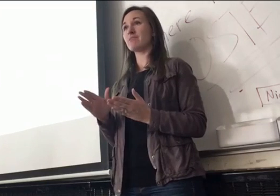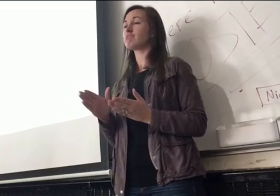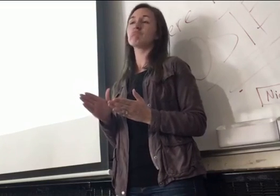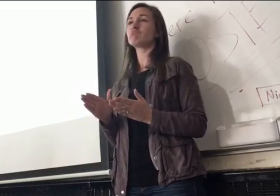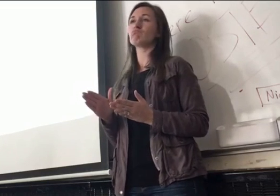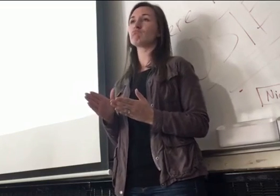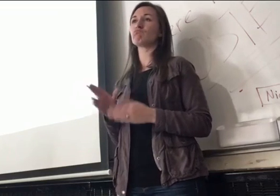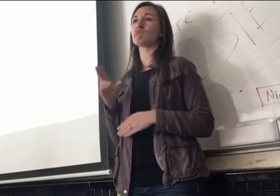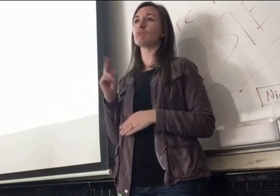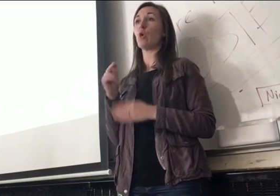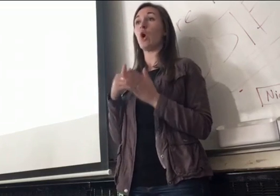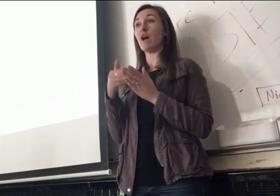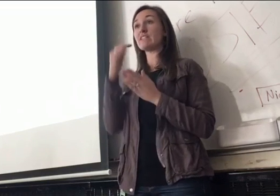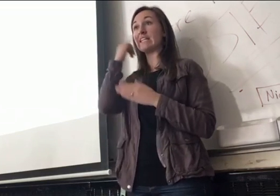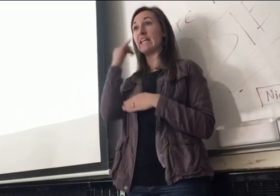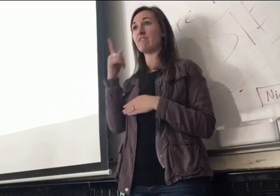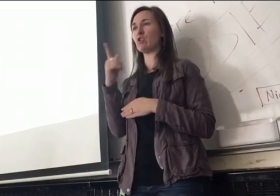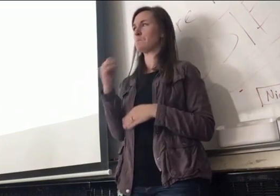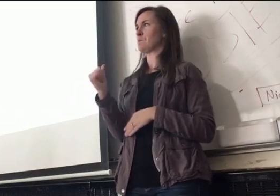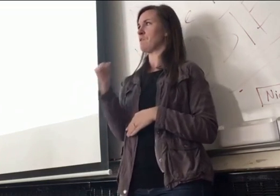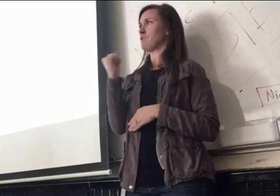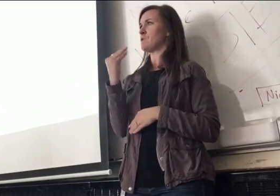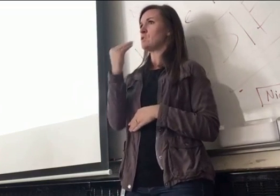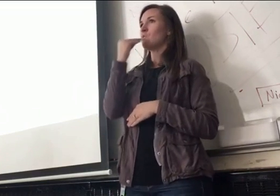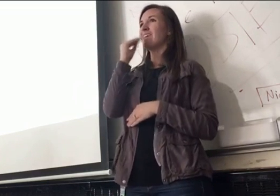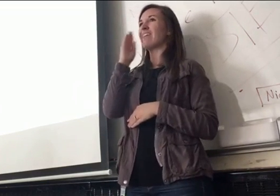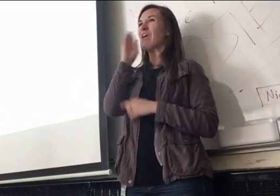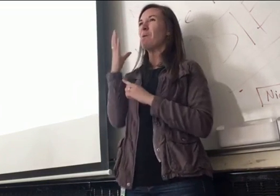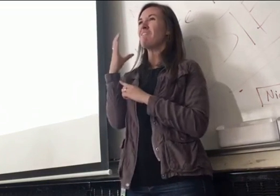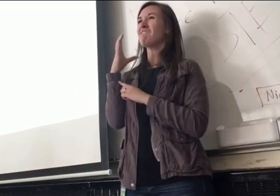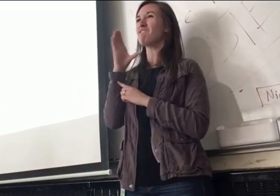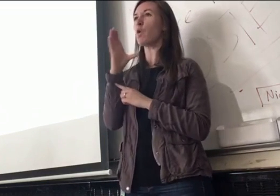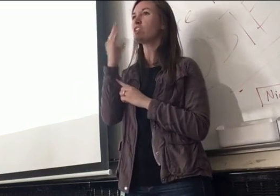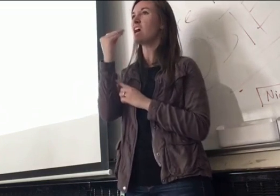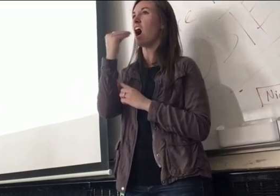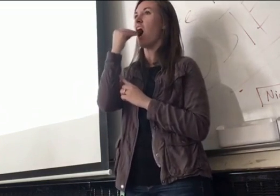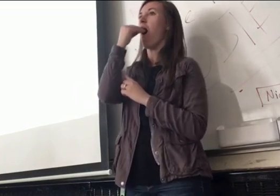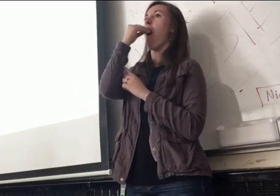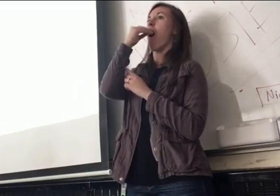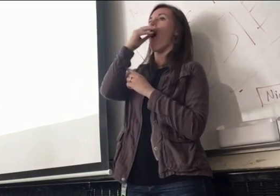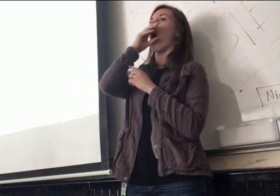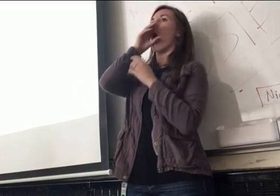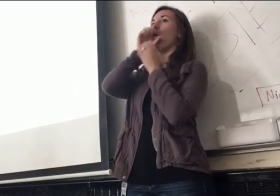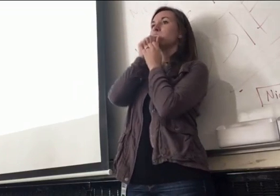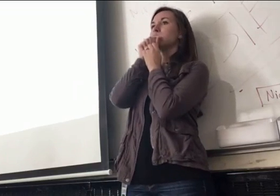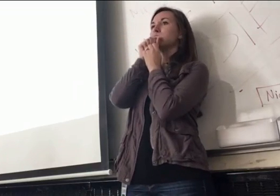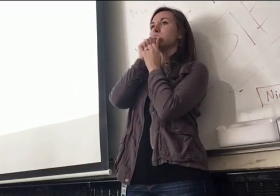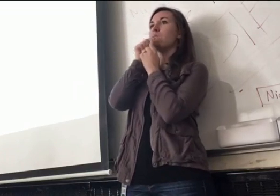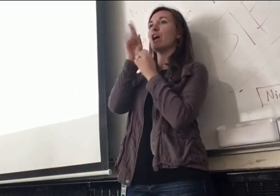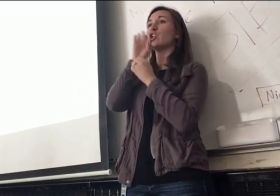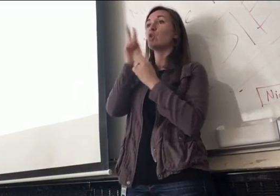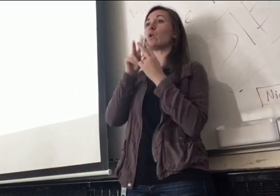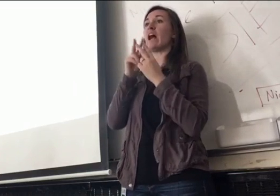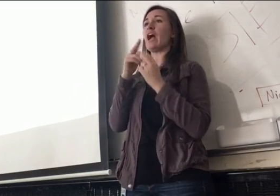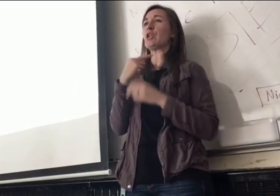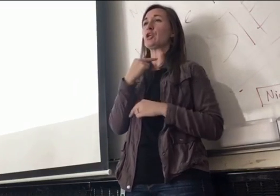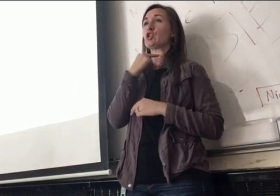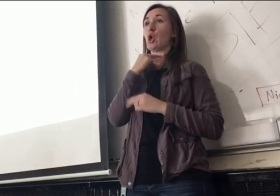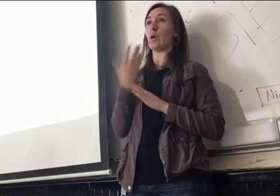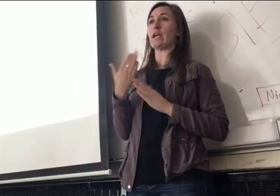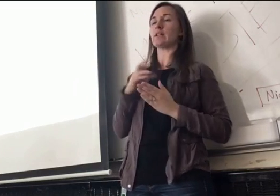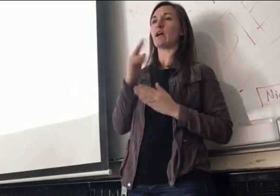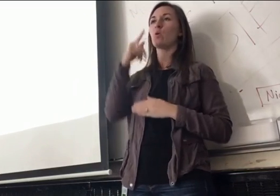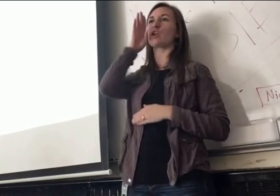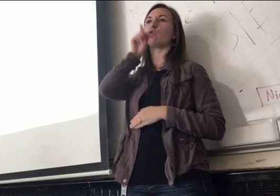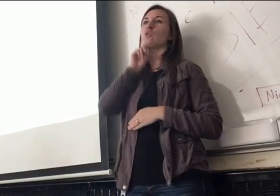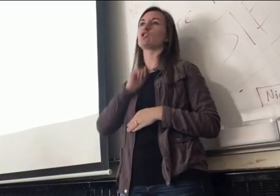you weren't eating, they would actually force it into your mouth, shut your mouth, and you either choke and die or you swallow it.